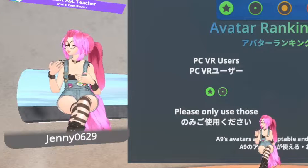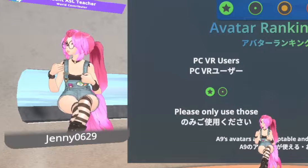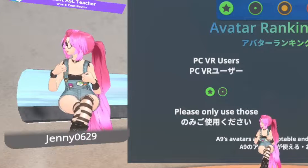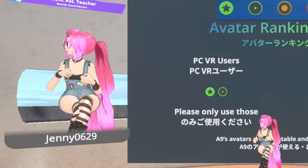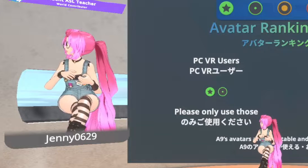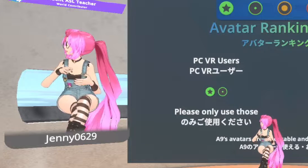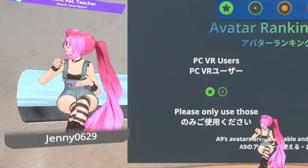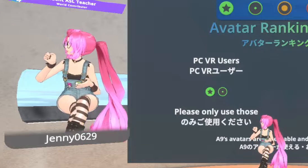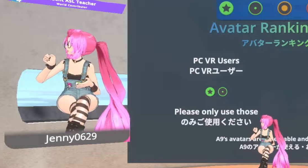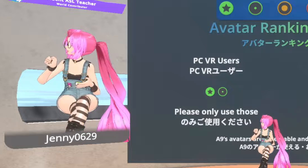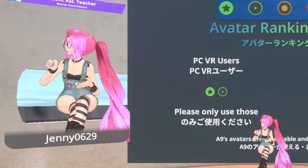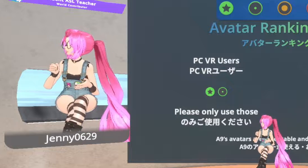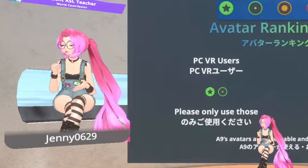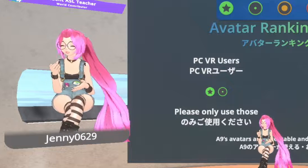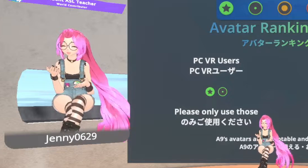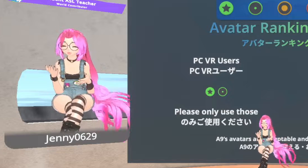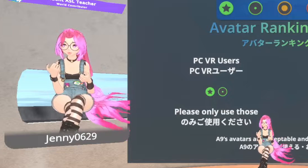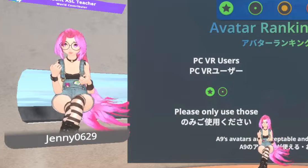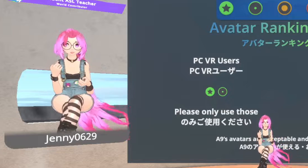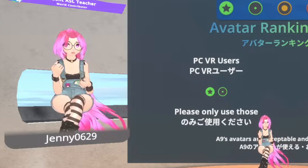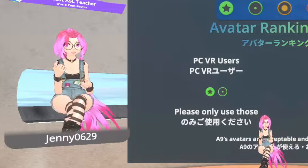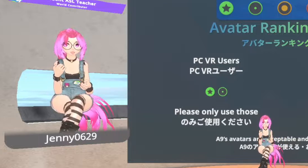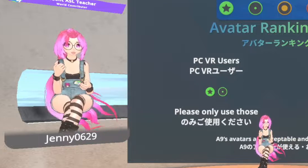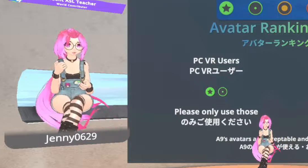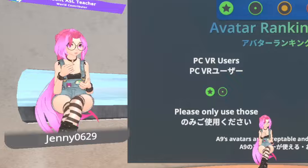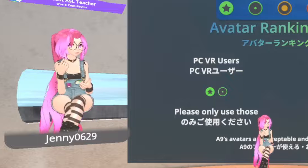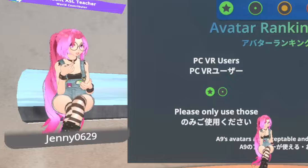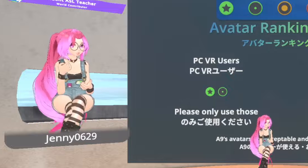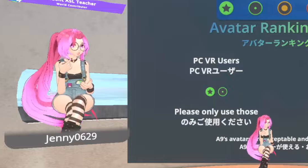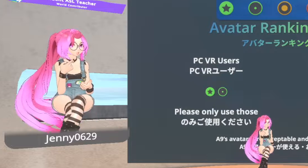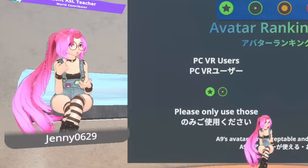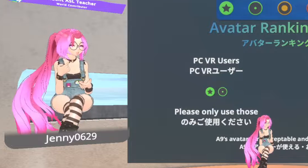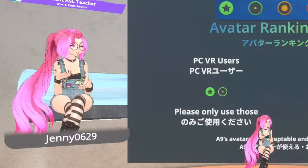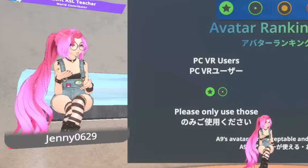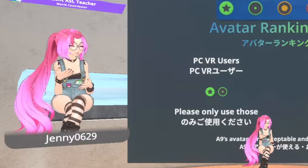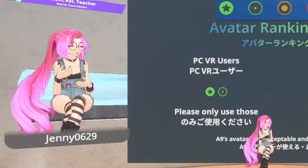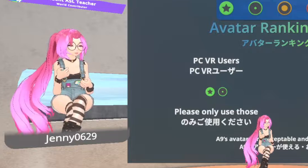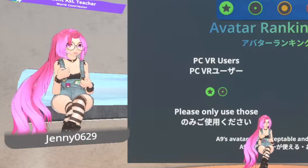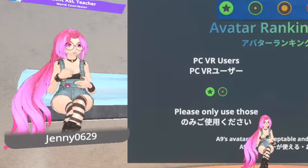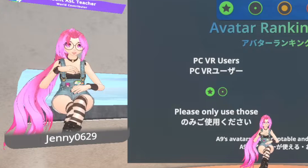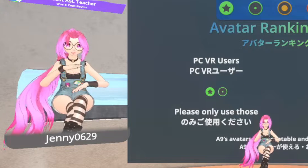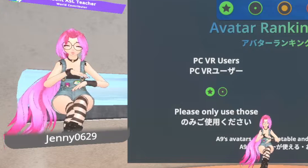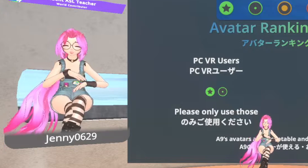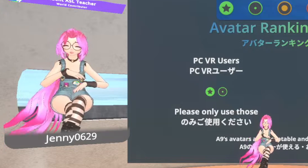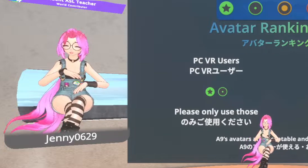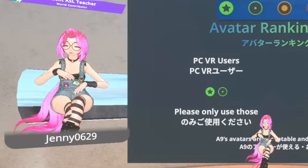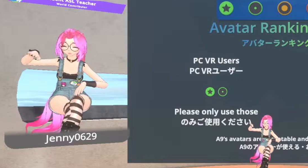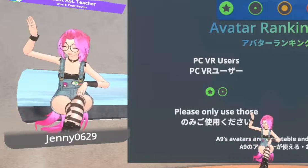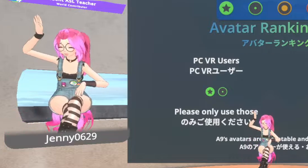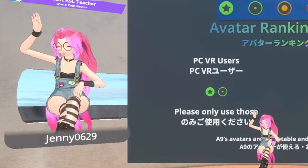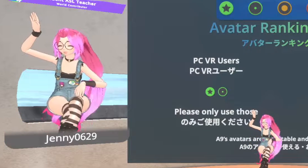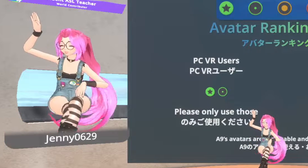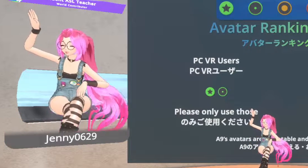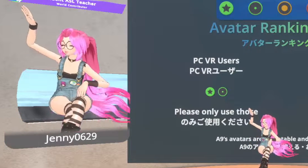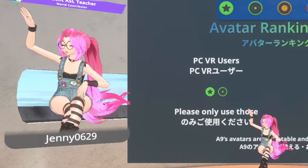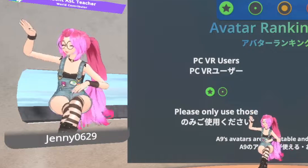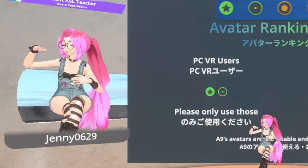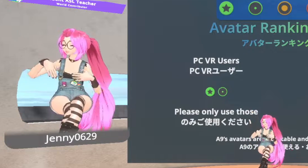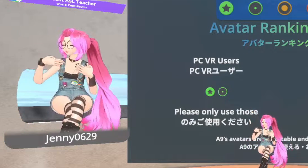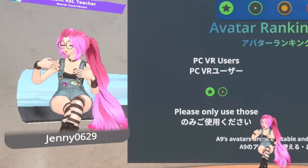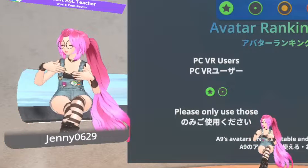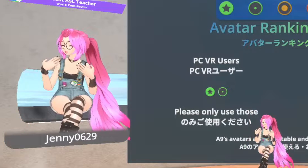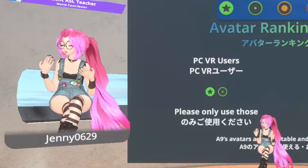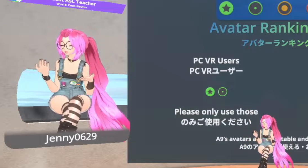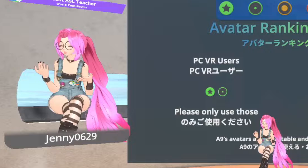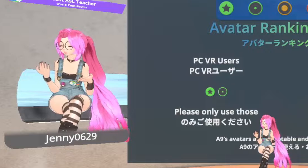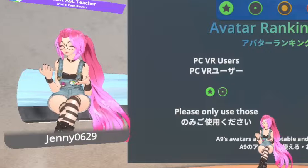that you guys wanted to go over today? Anyone had something that they were really hoping we could go over? Just go ahead and raise your hand.